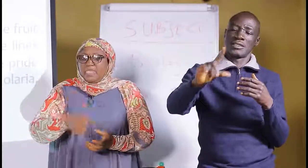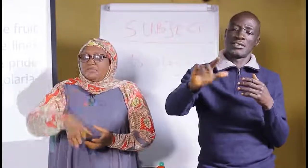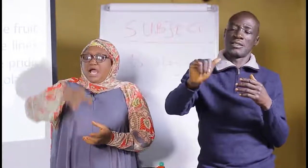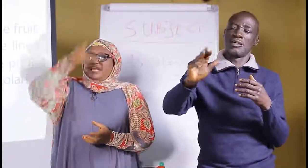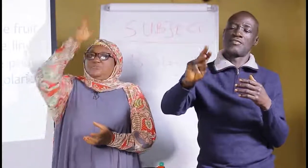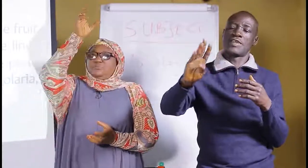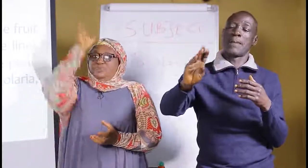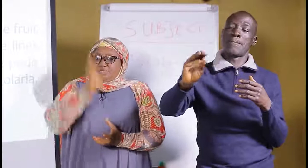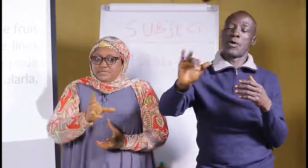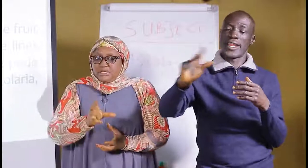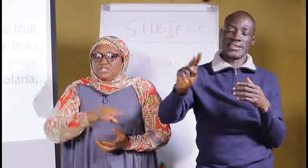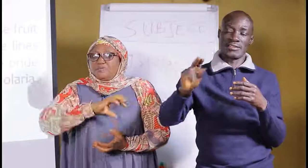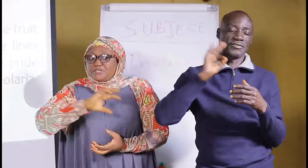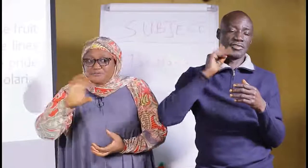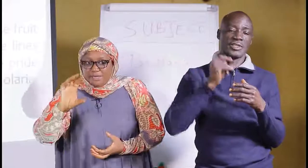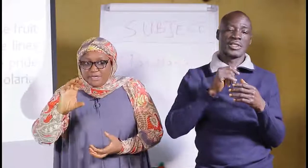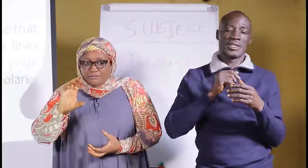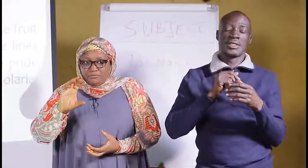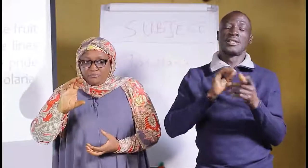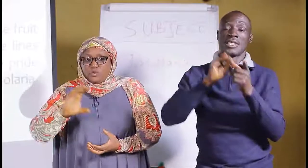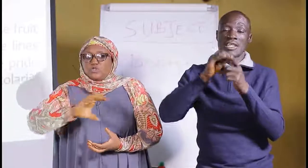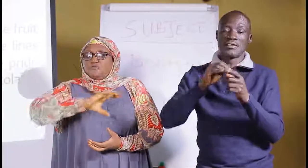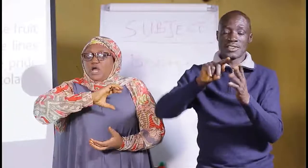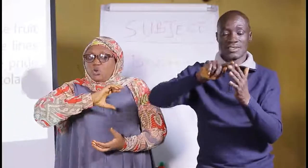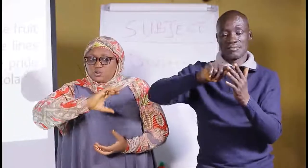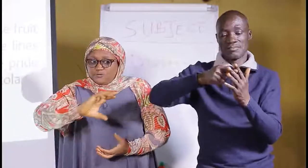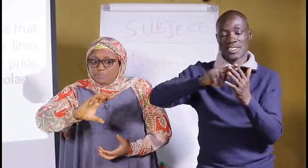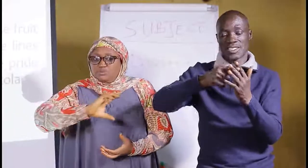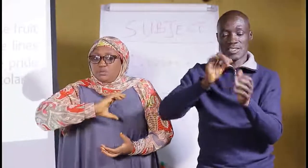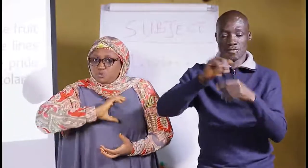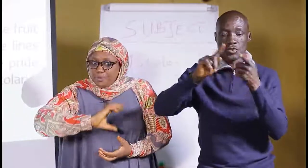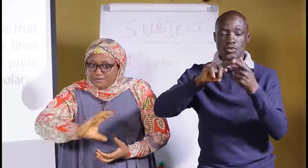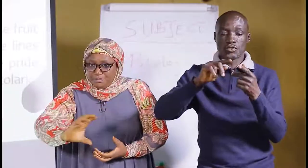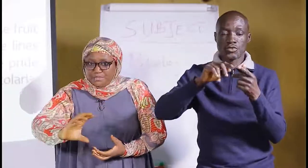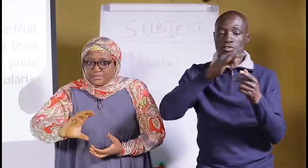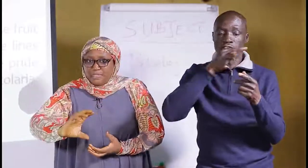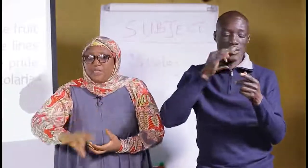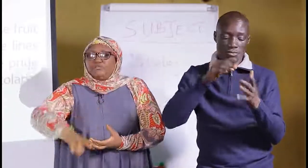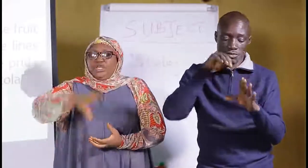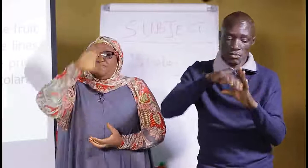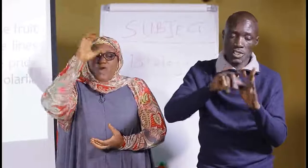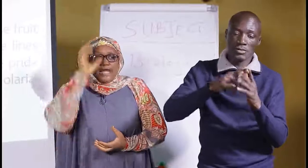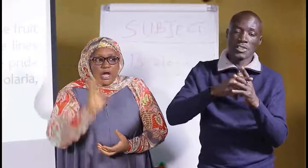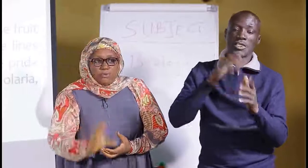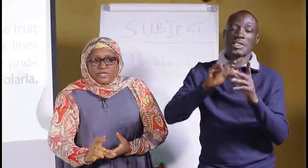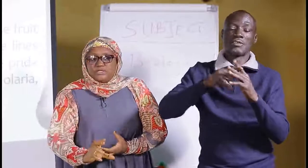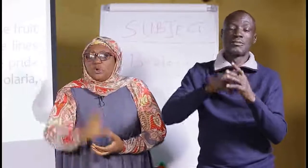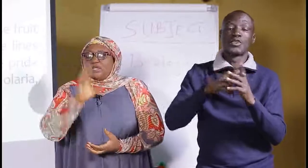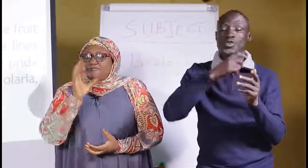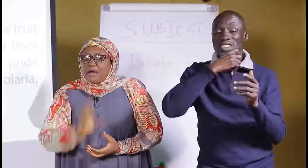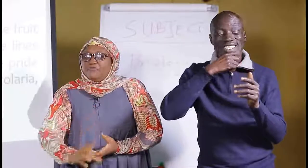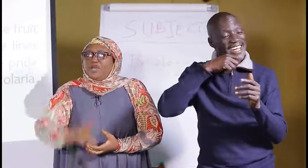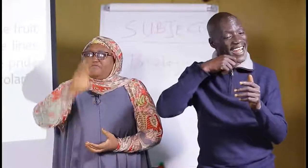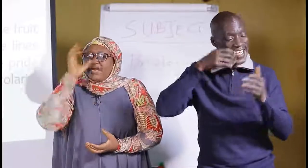flamboyant, and even beans. The beans family, those of you that go to the farm maybe to plant beans, if you allow beans